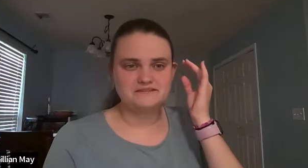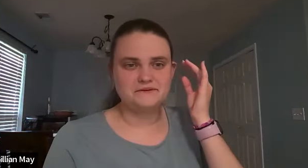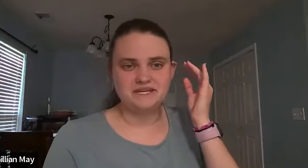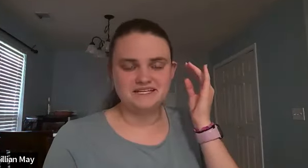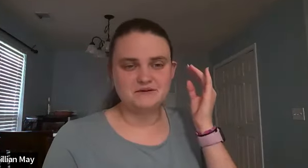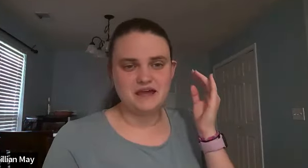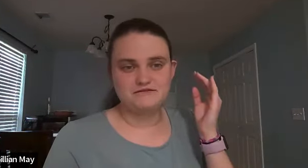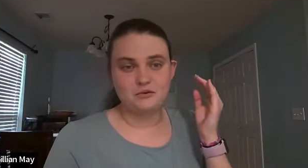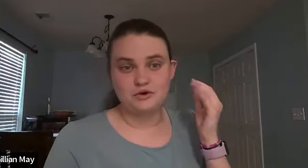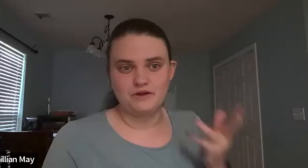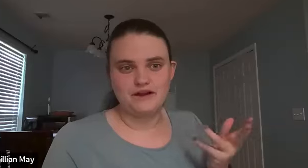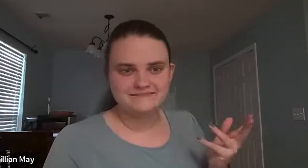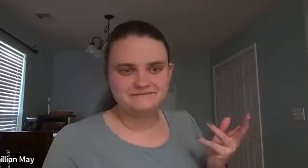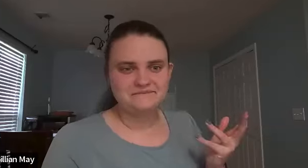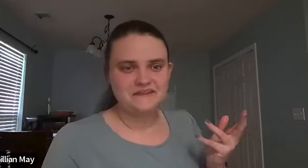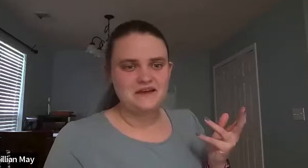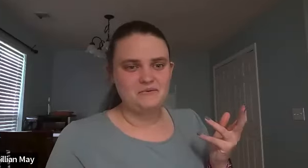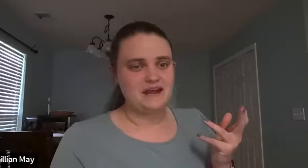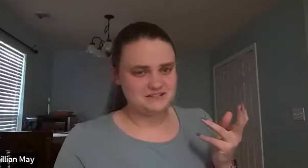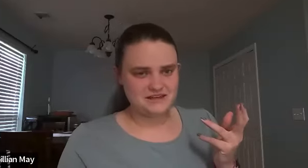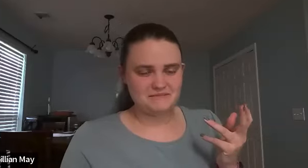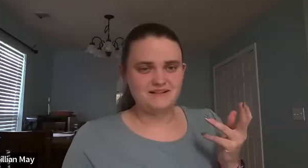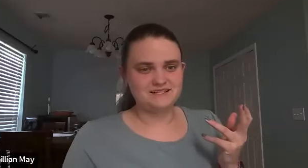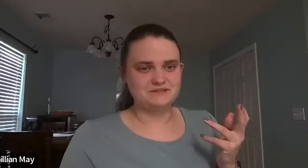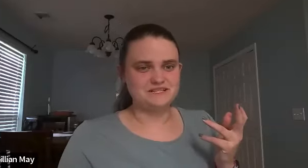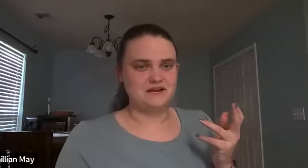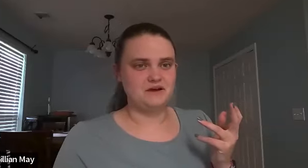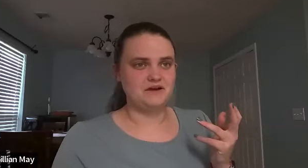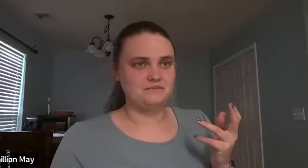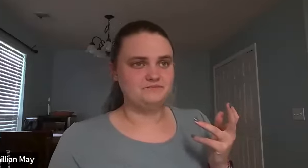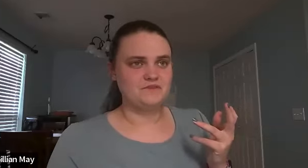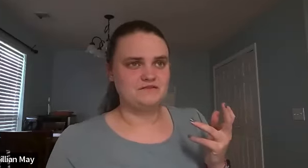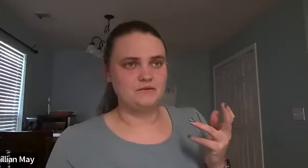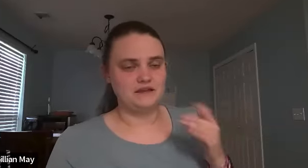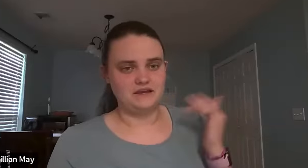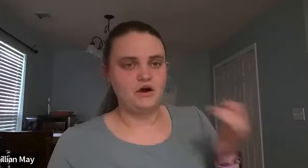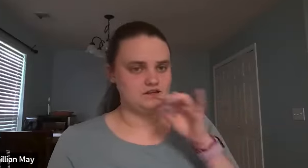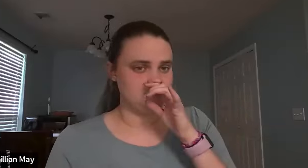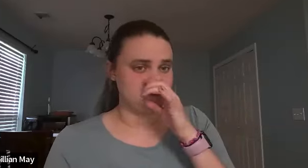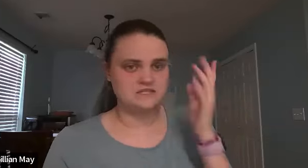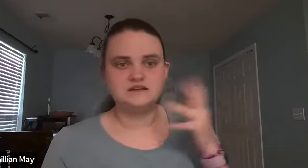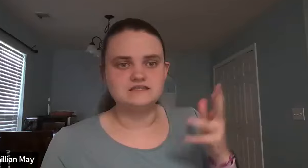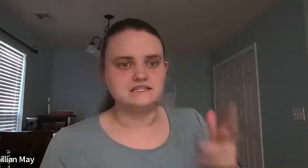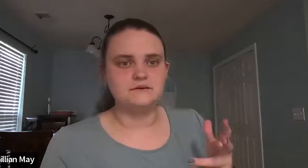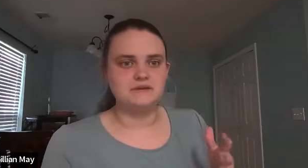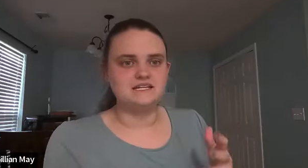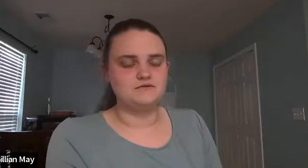different meanings that we have for the word run. We had to do that in my class one time, like in college, we were just discussing different meanings of